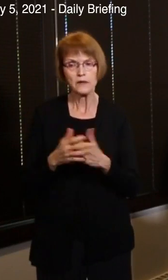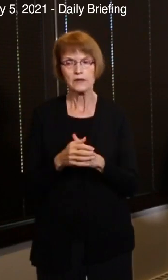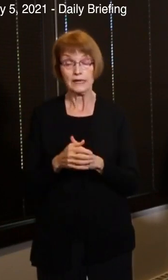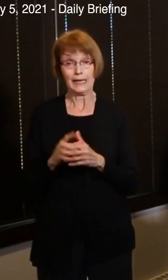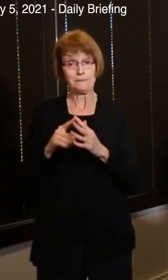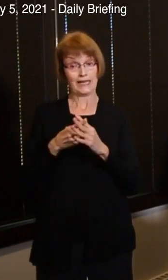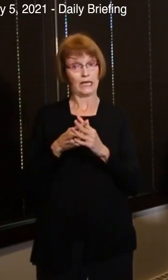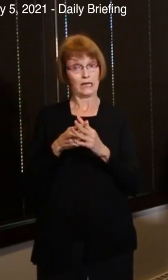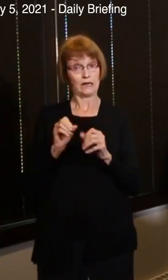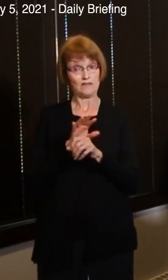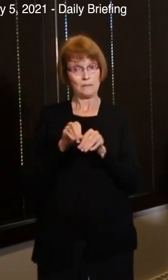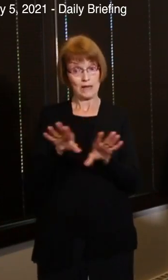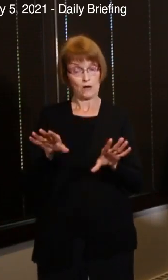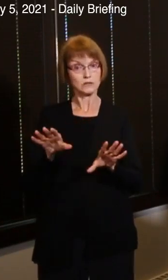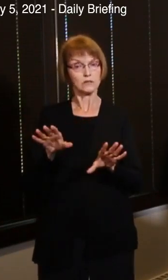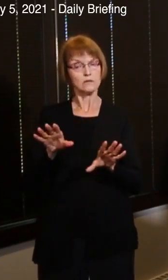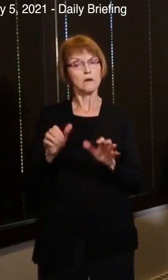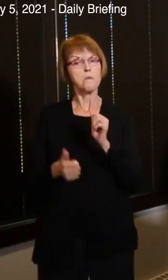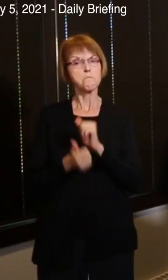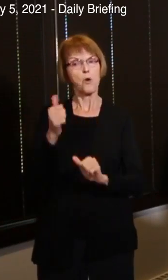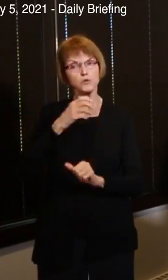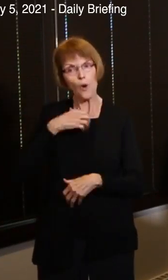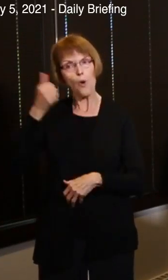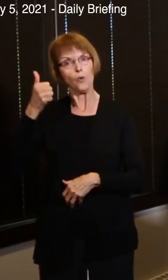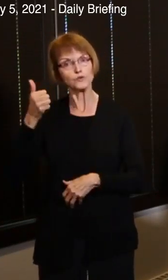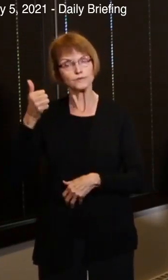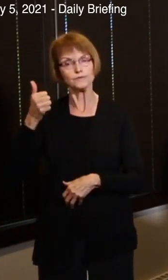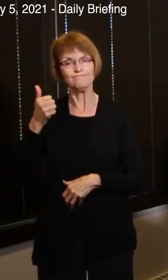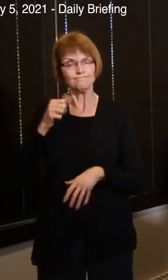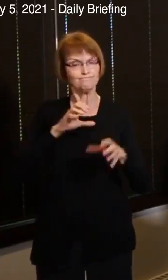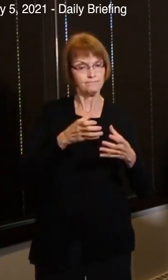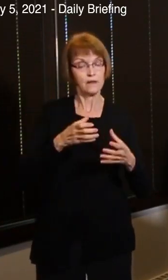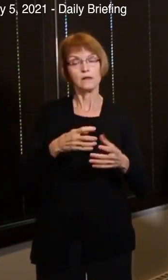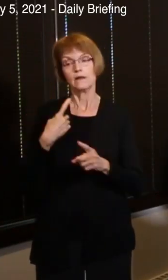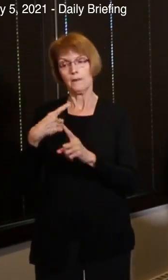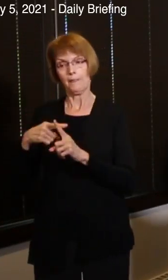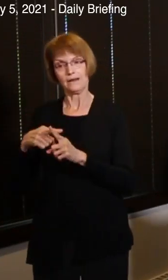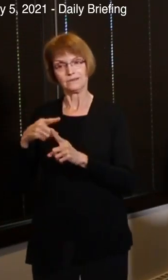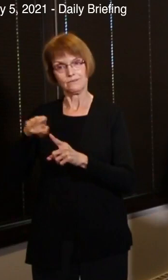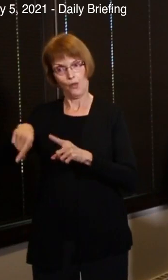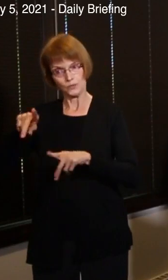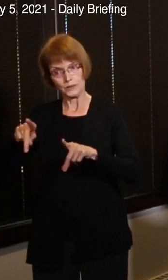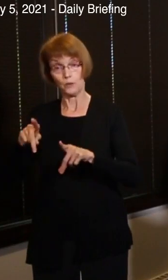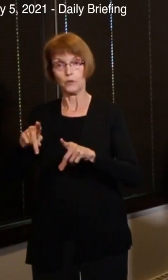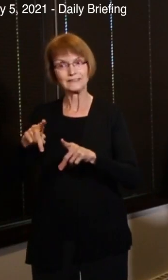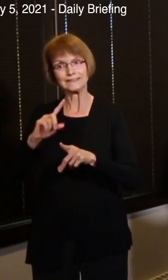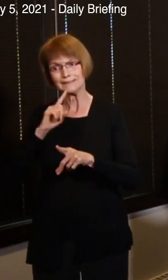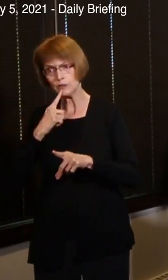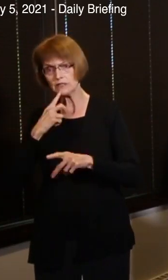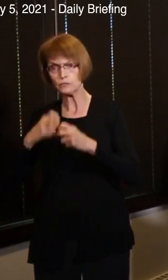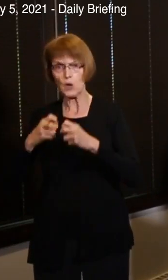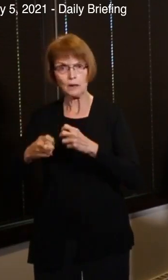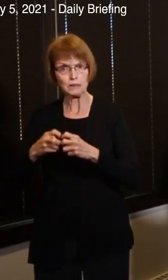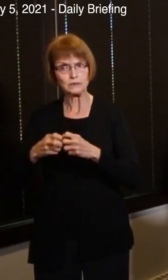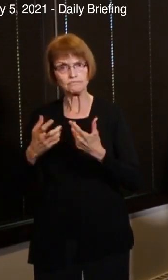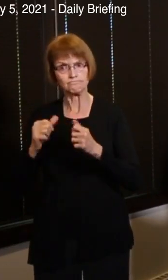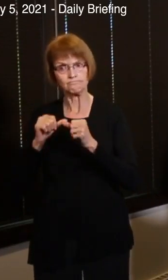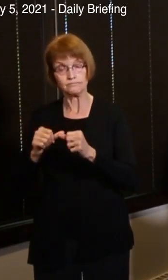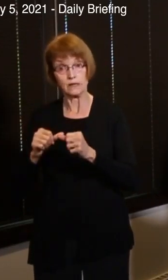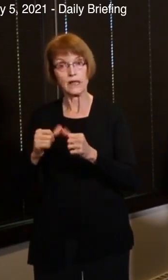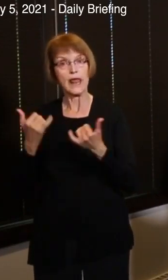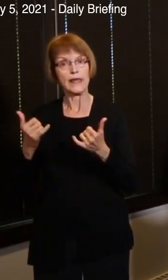much older patients and people with underlying chronic health conditions. But now what we're seeing is younger